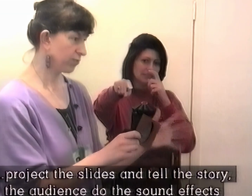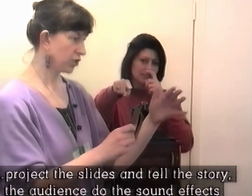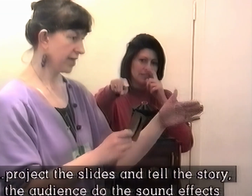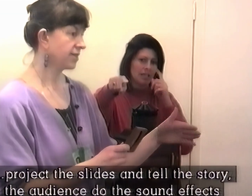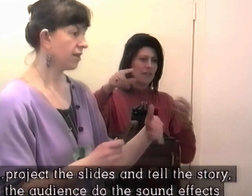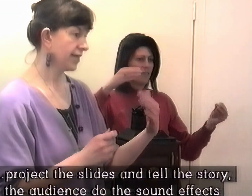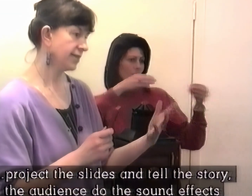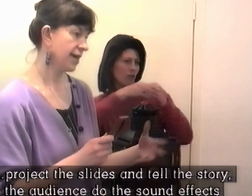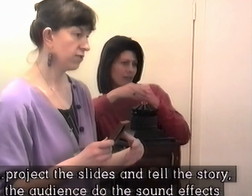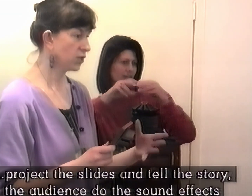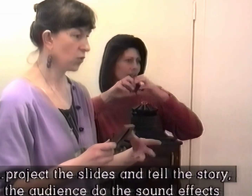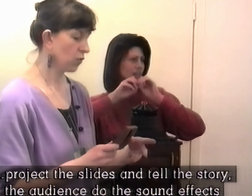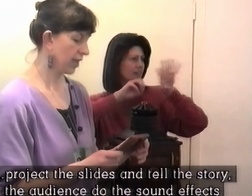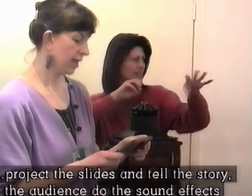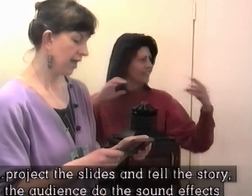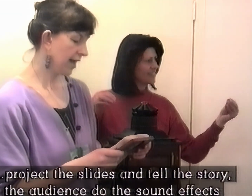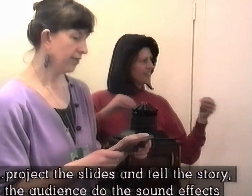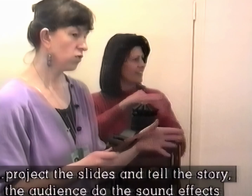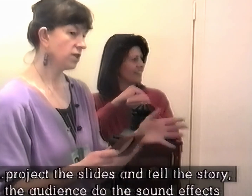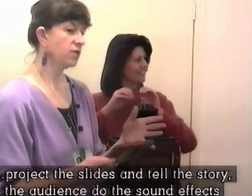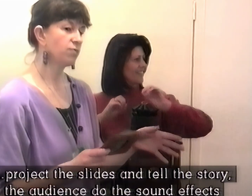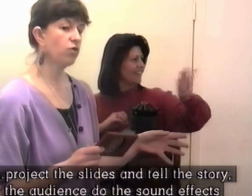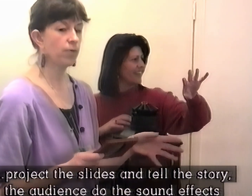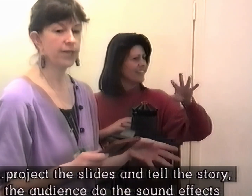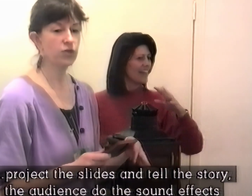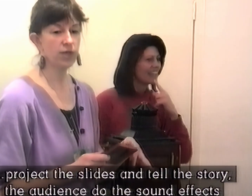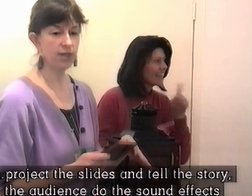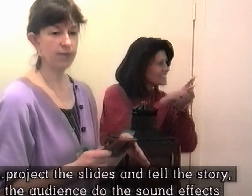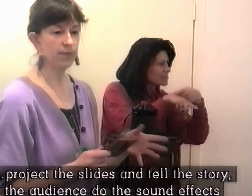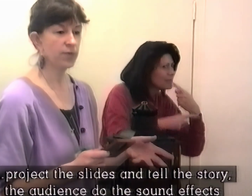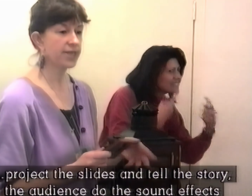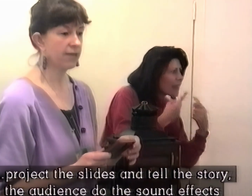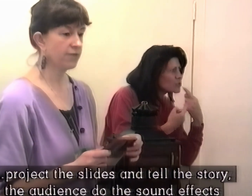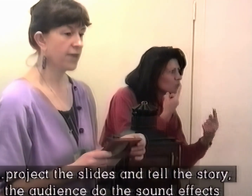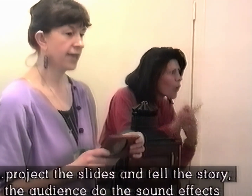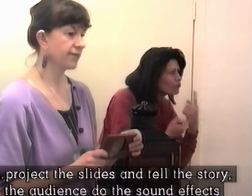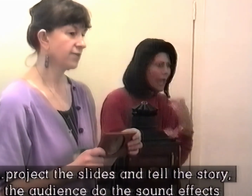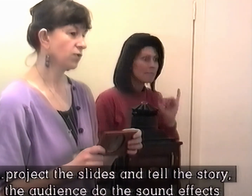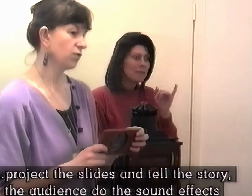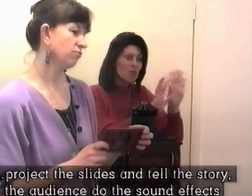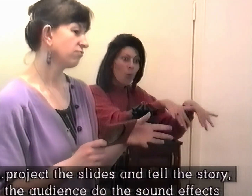Project the slides and tell the story, and the audience would probably join in, maybe with sound effects or